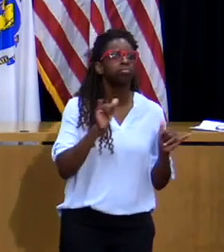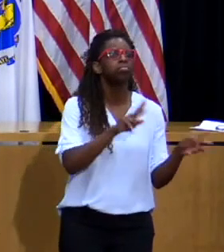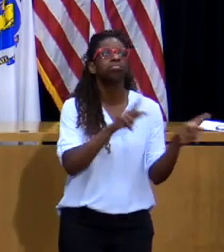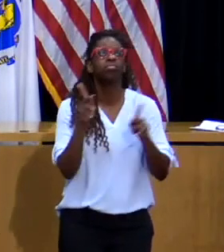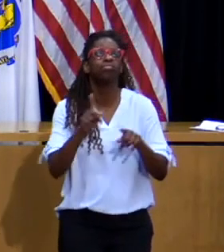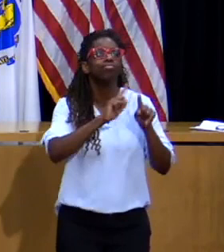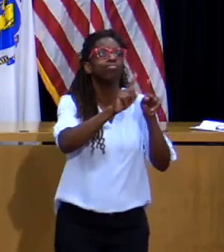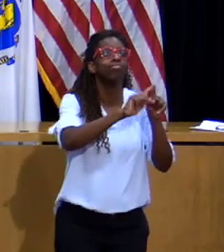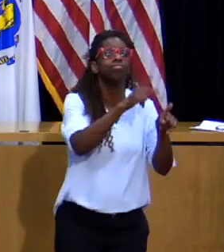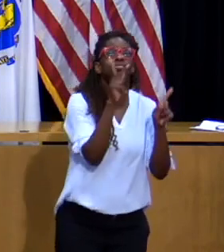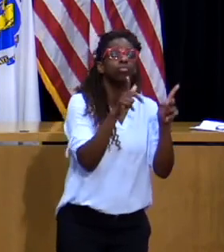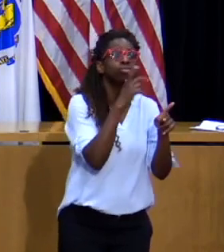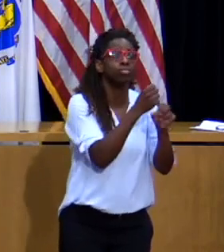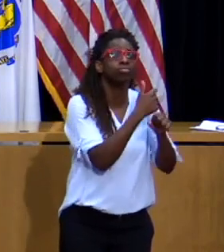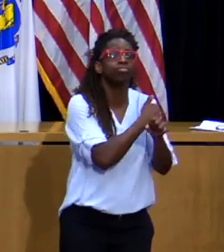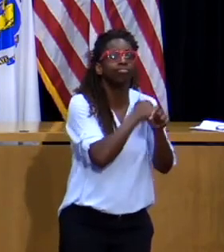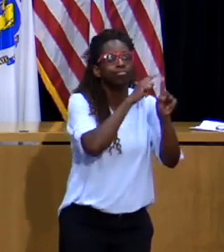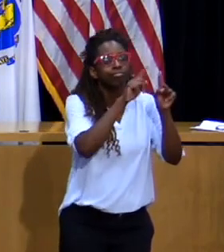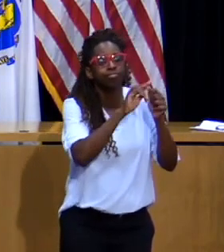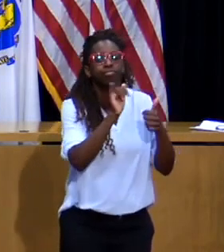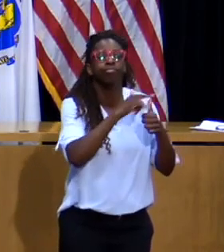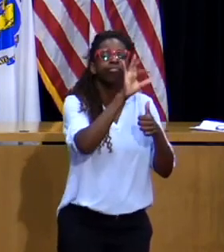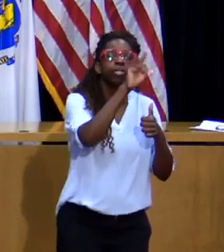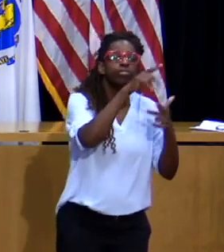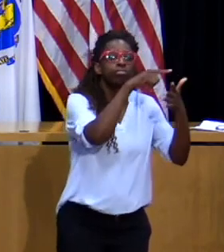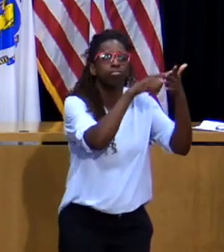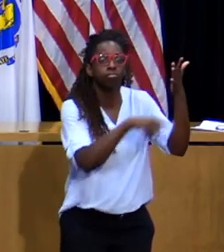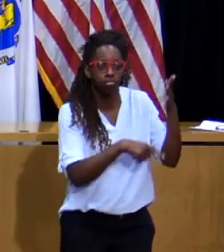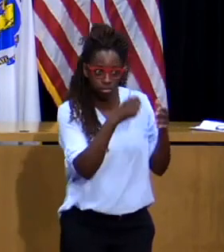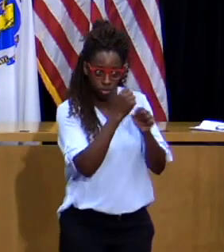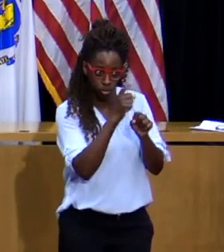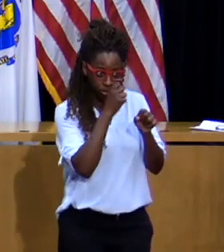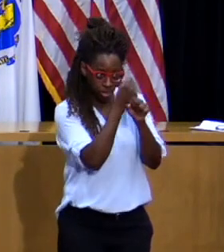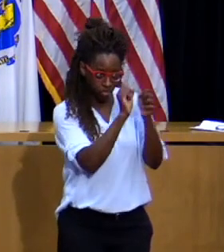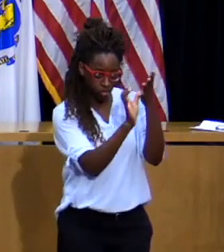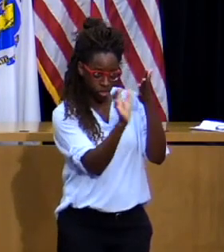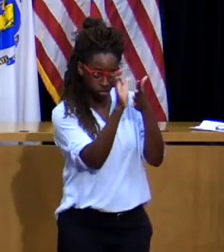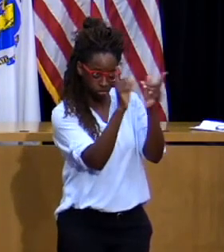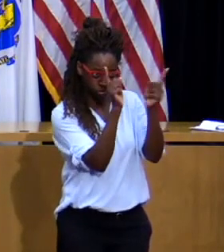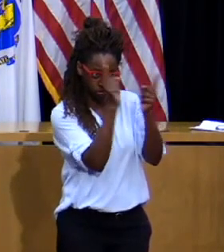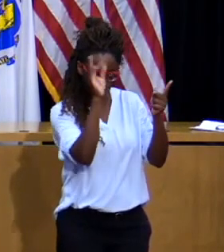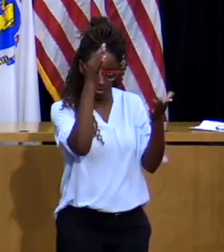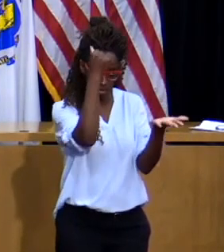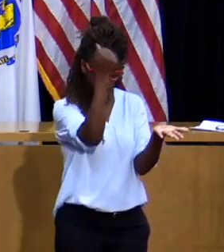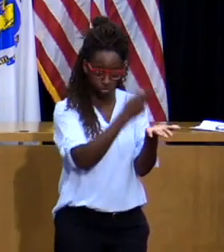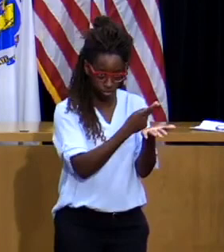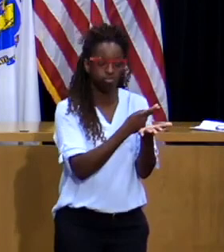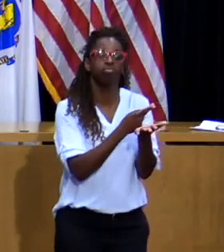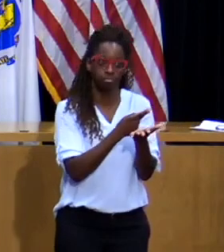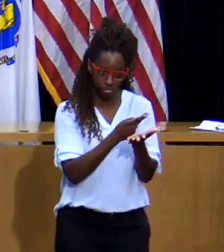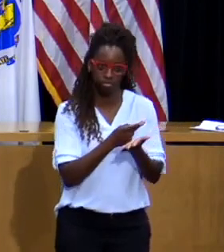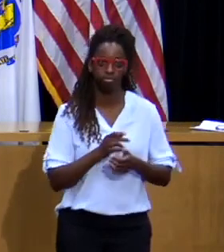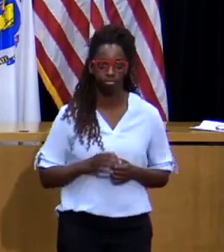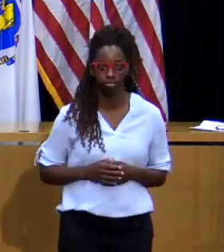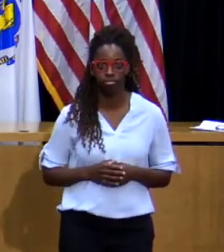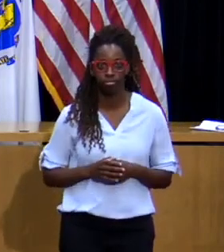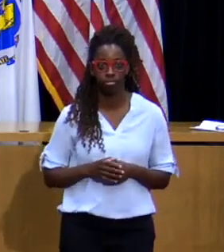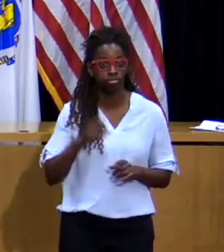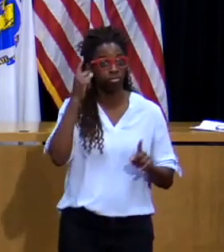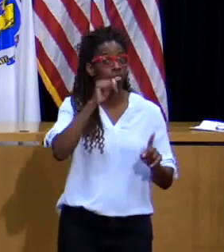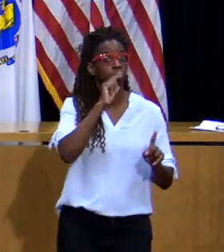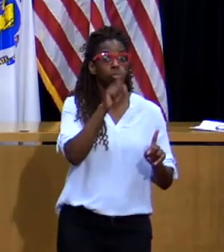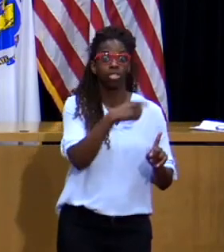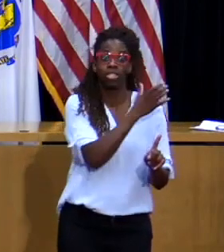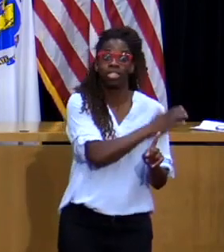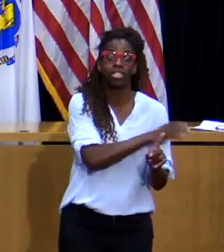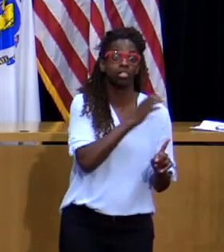longer. We noted that all of the clinical trials that are conducted have had to set out previous